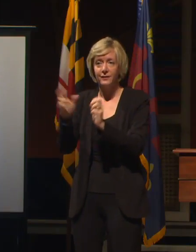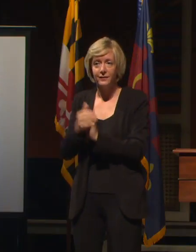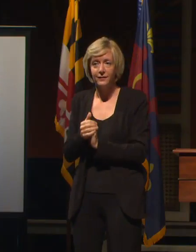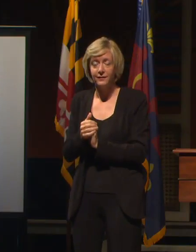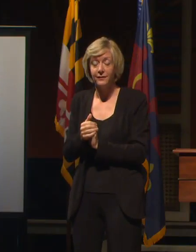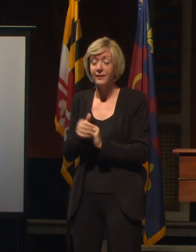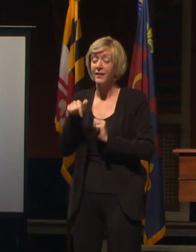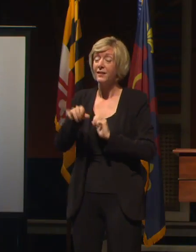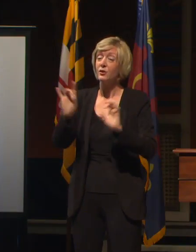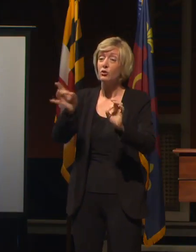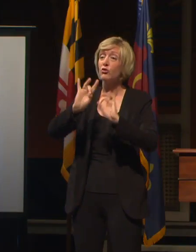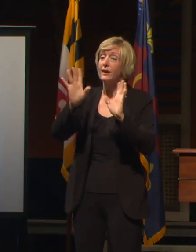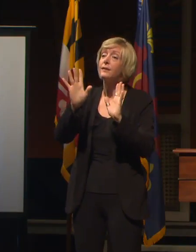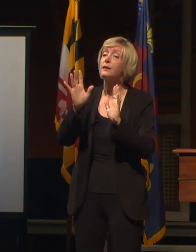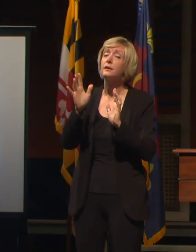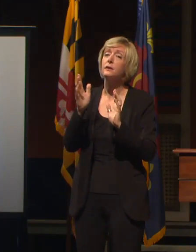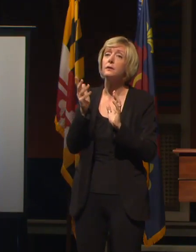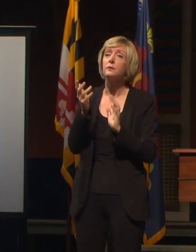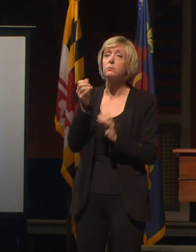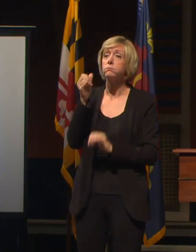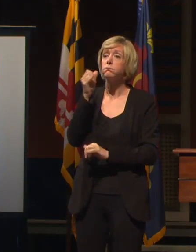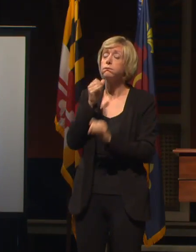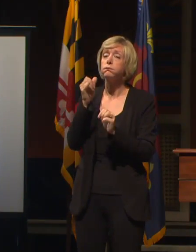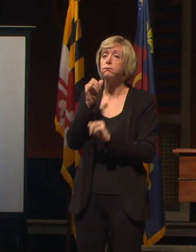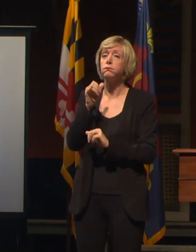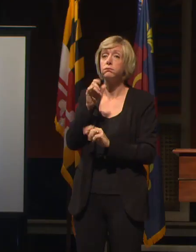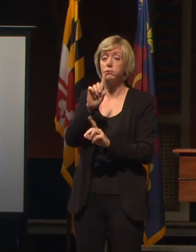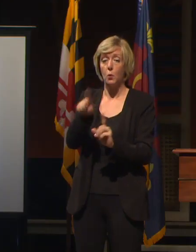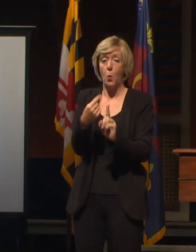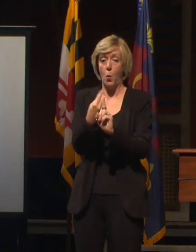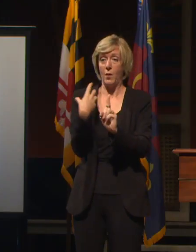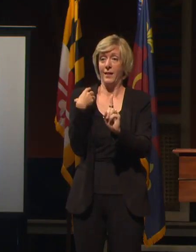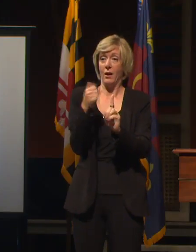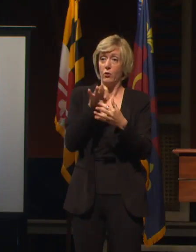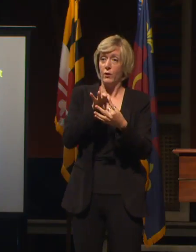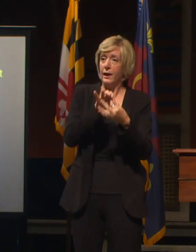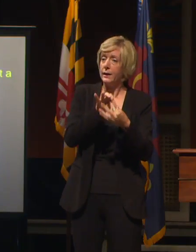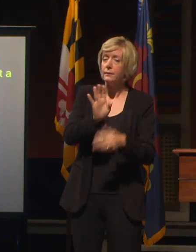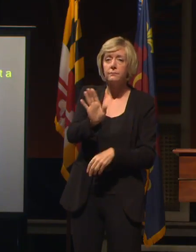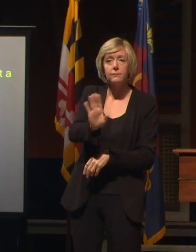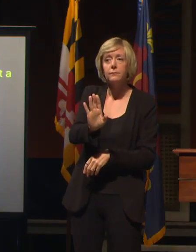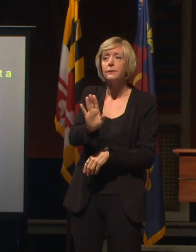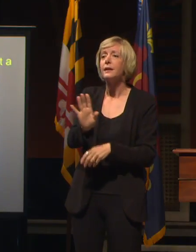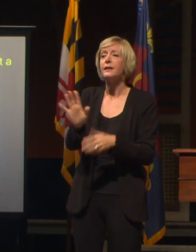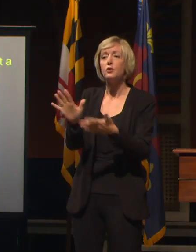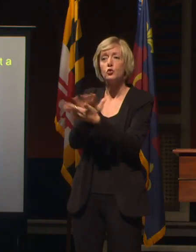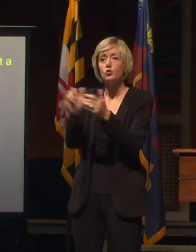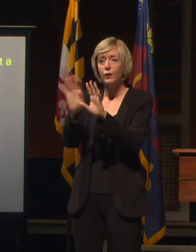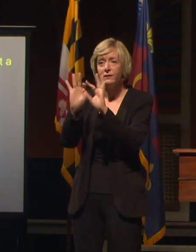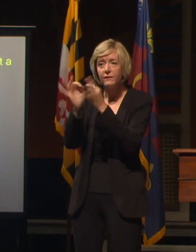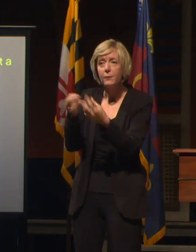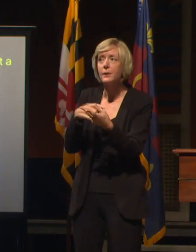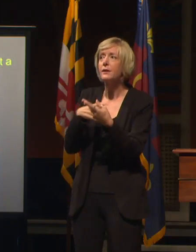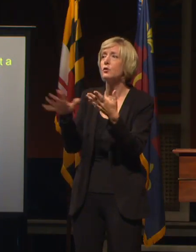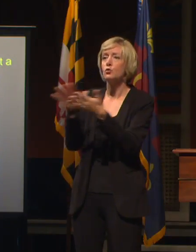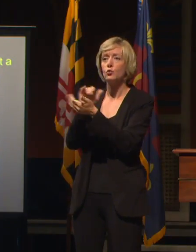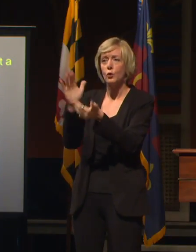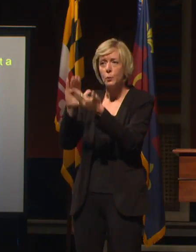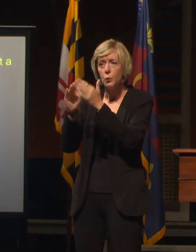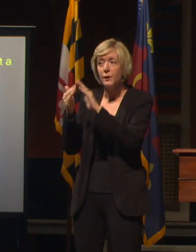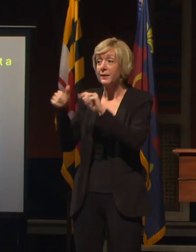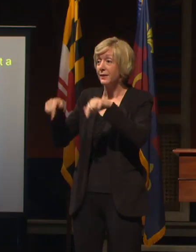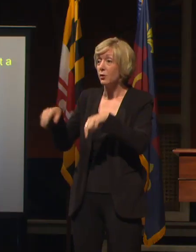crisis that is much more than just a health crisis. It is tearing apart families and communities